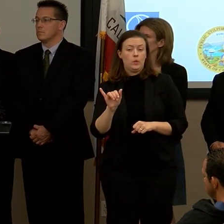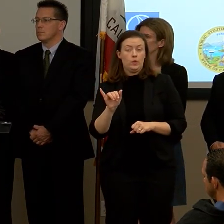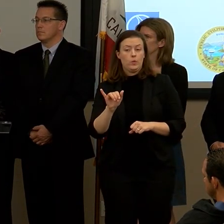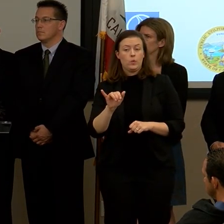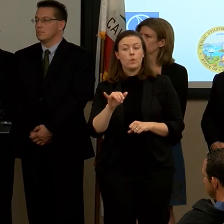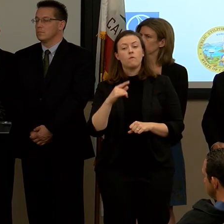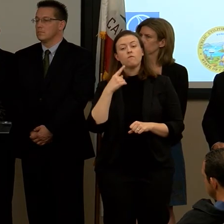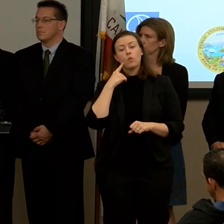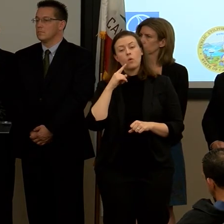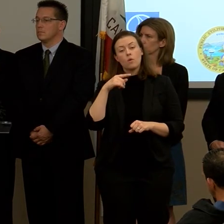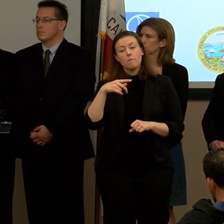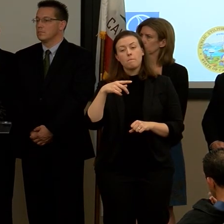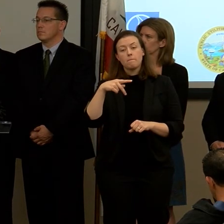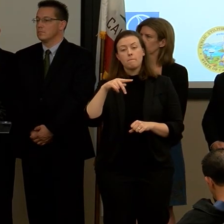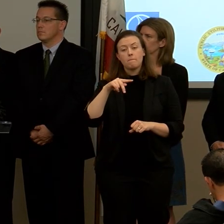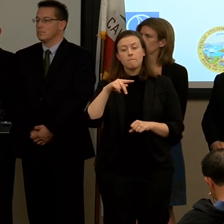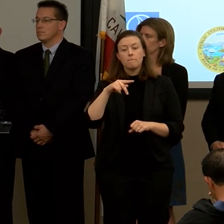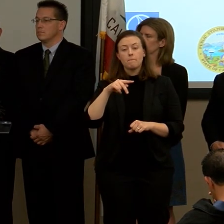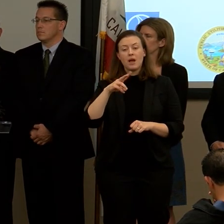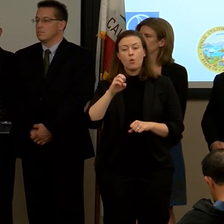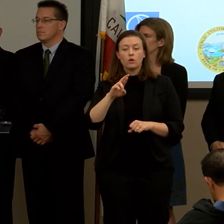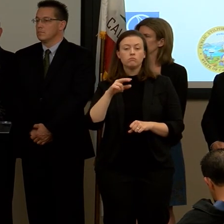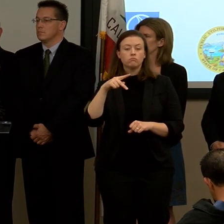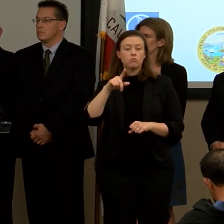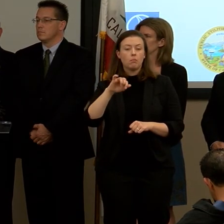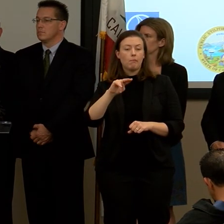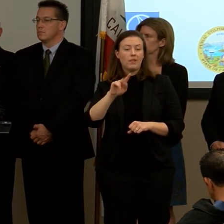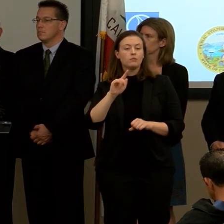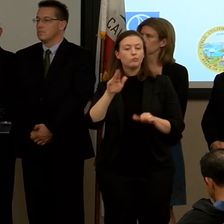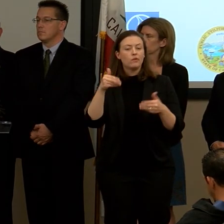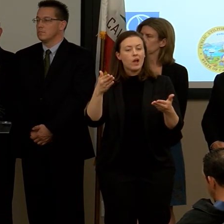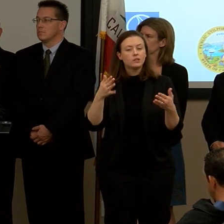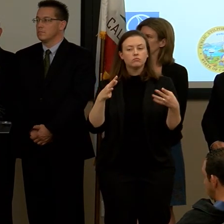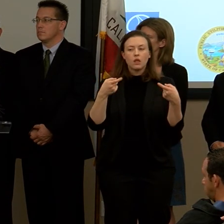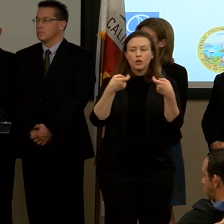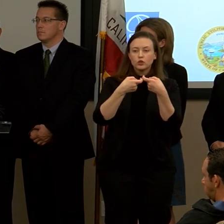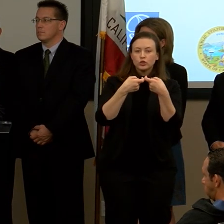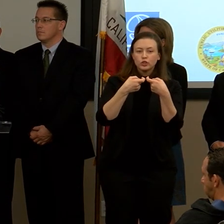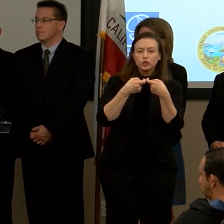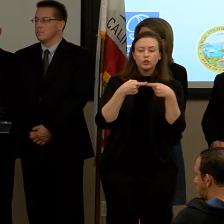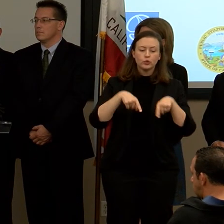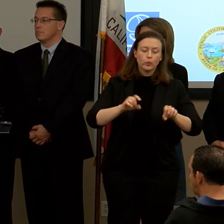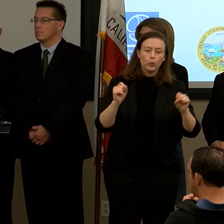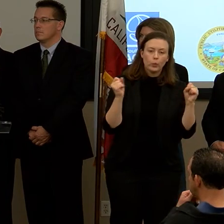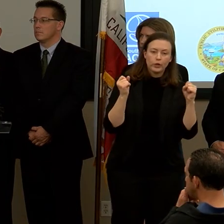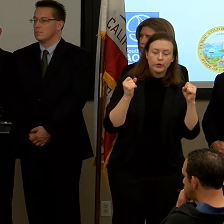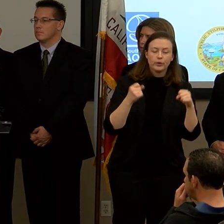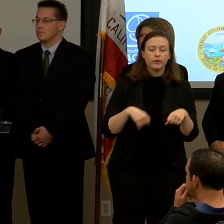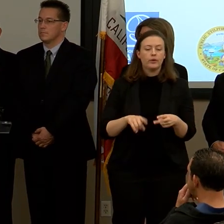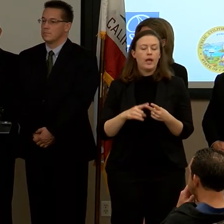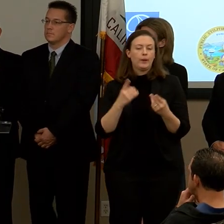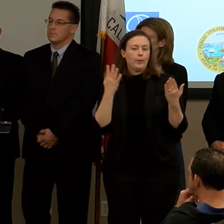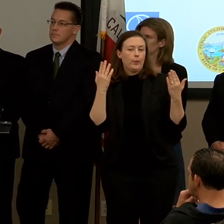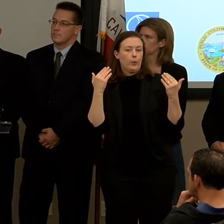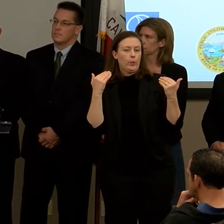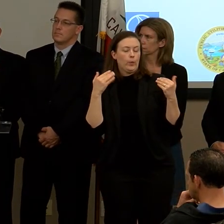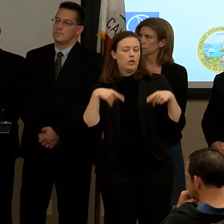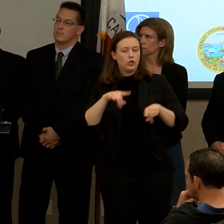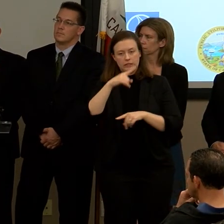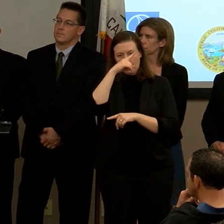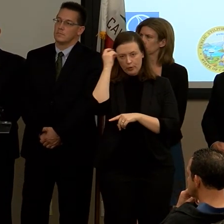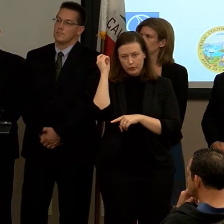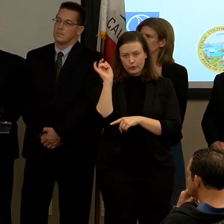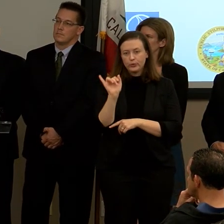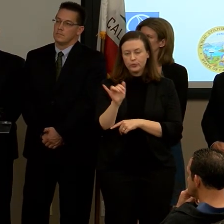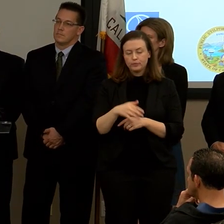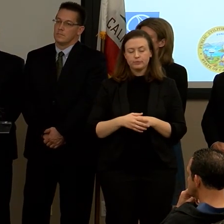the power plants, which provides power, both lighting your home in the winter and also cooling your home in the